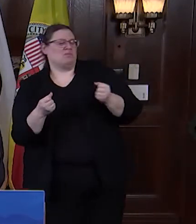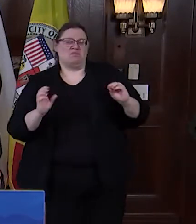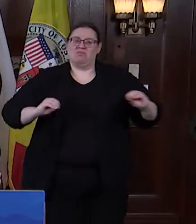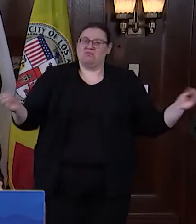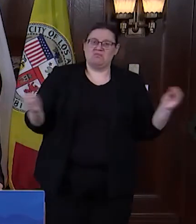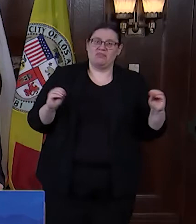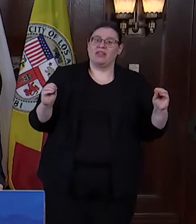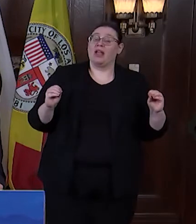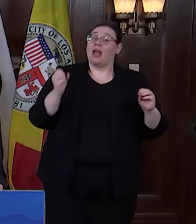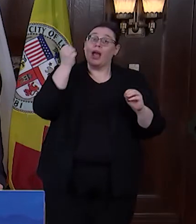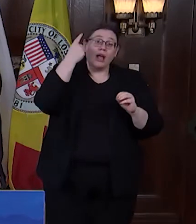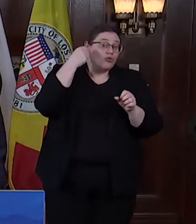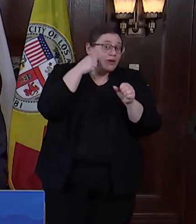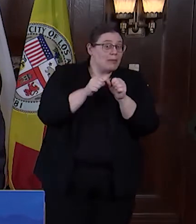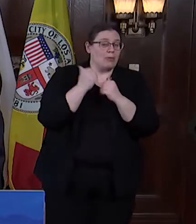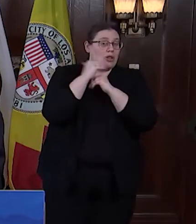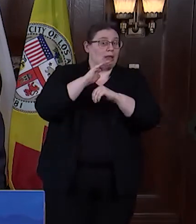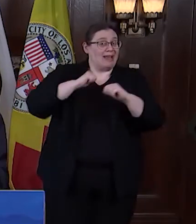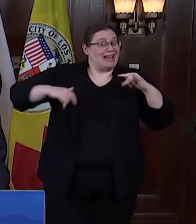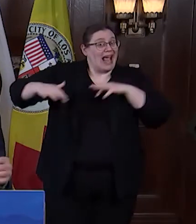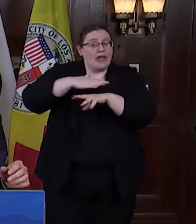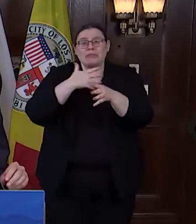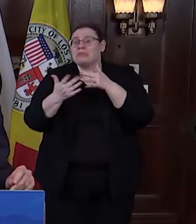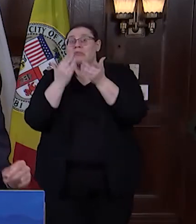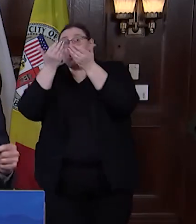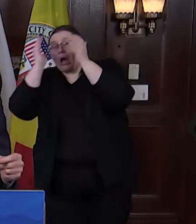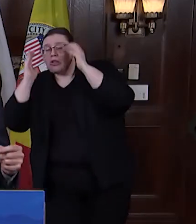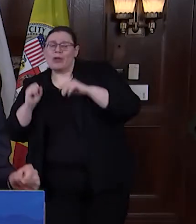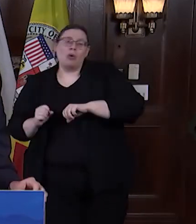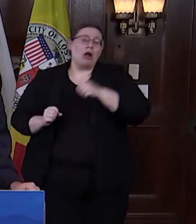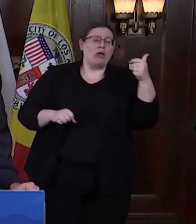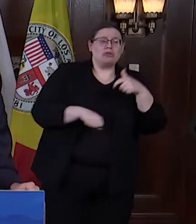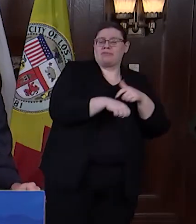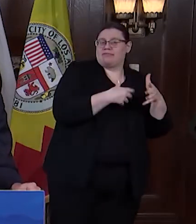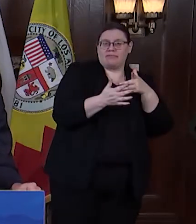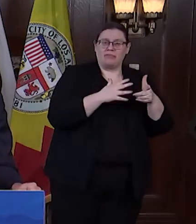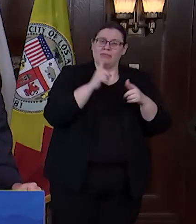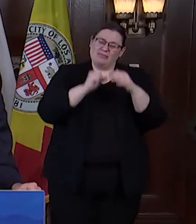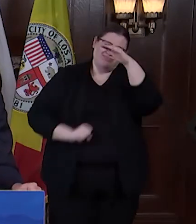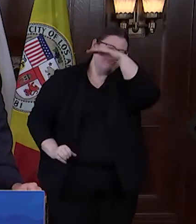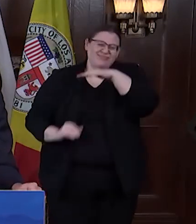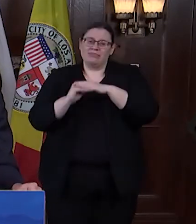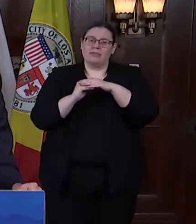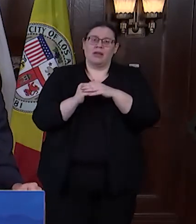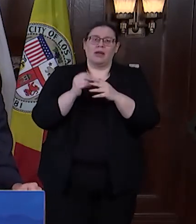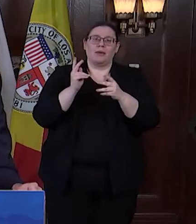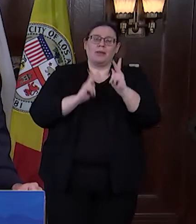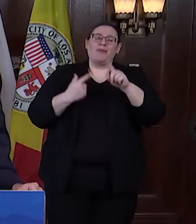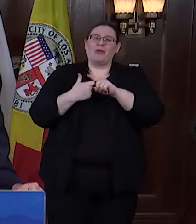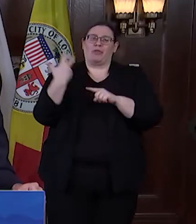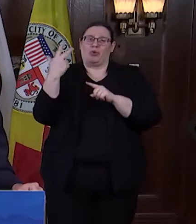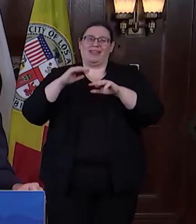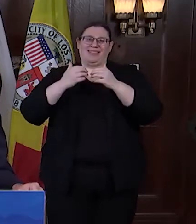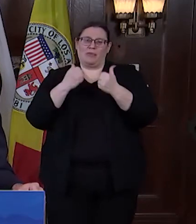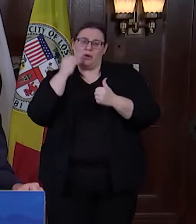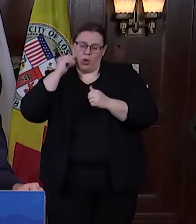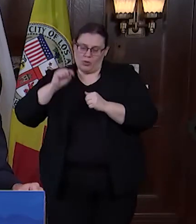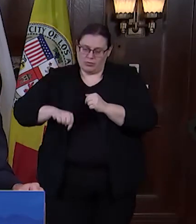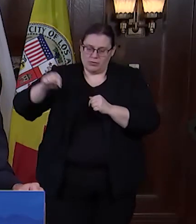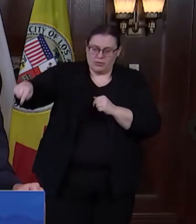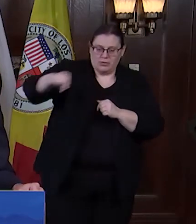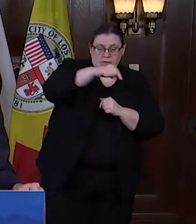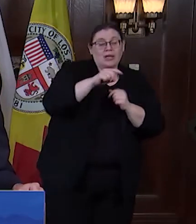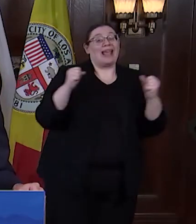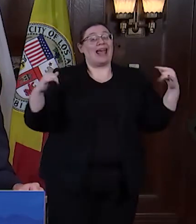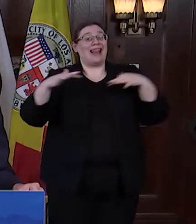limits all gatherings, whether it's for Halloween or any time, to no more than 3 households getting together outdoors for 2 hours or